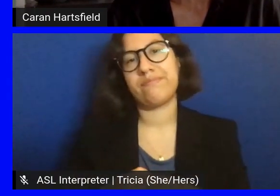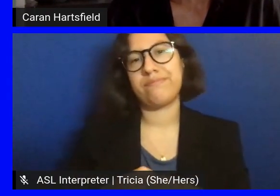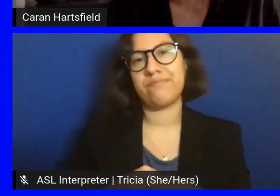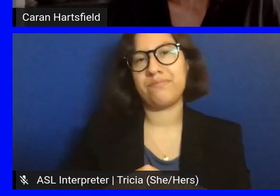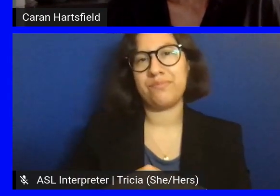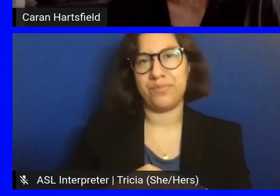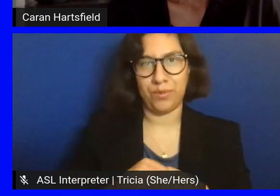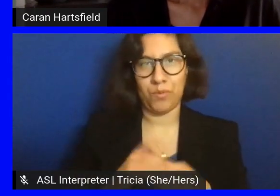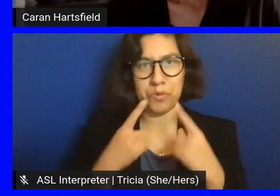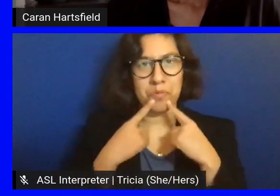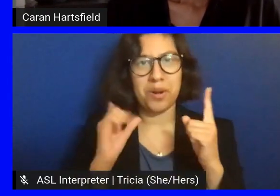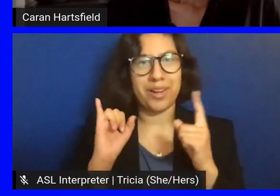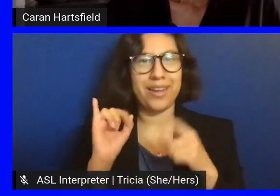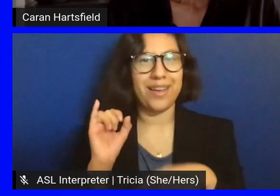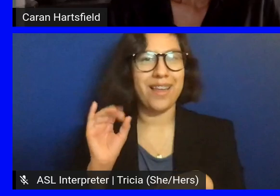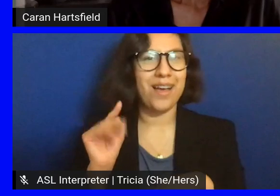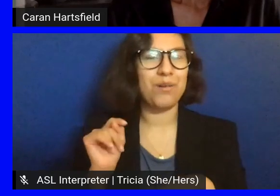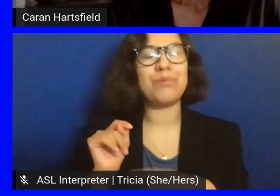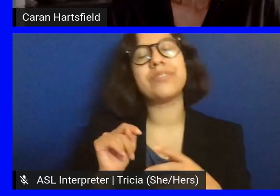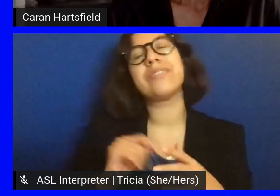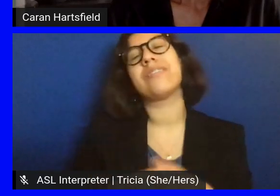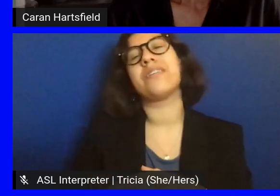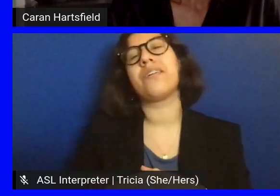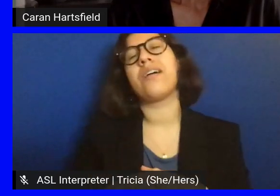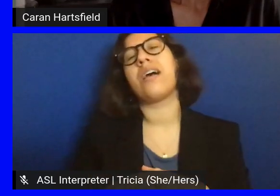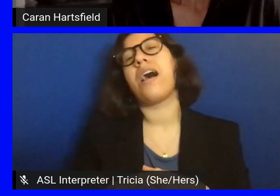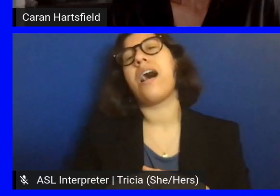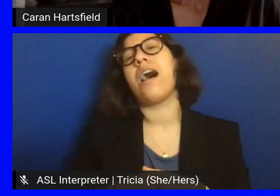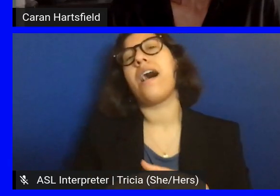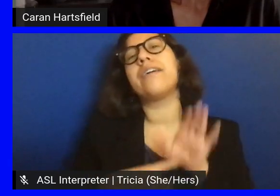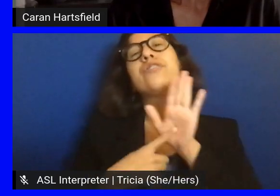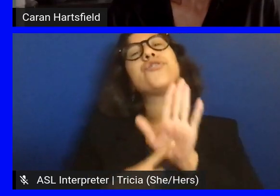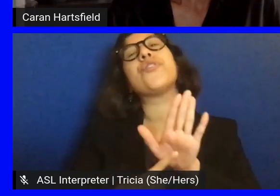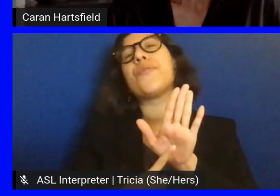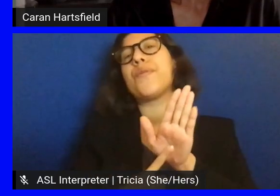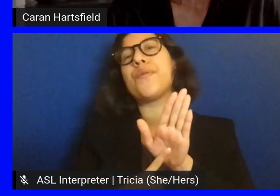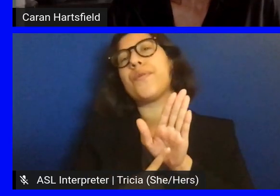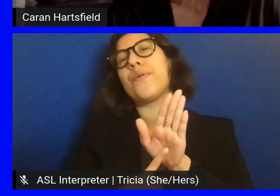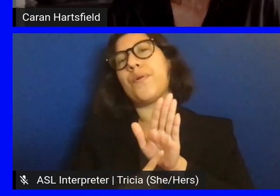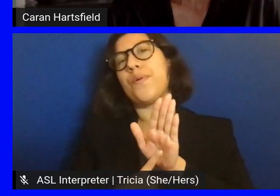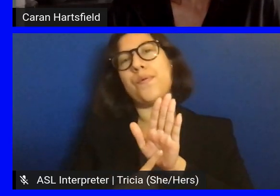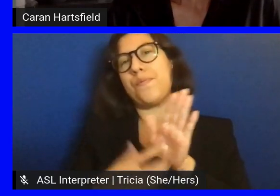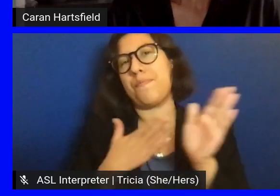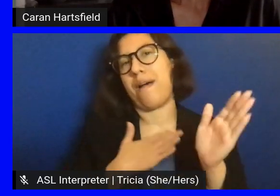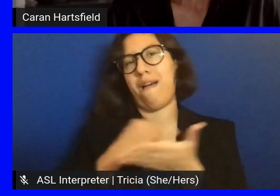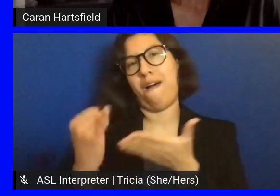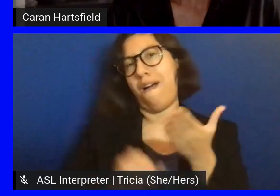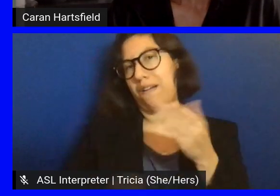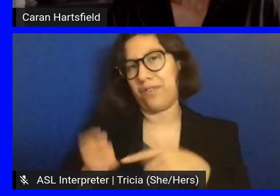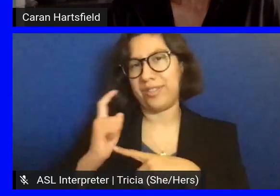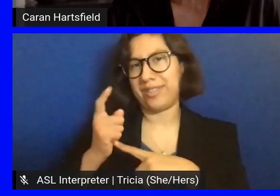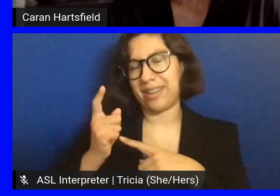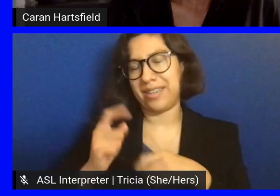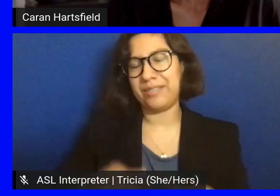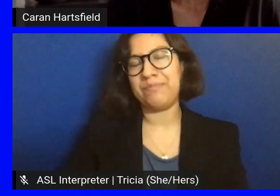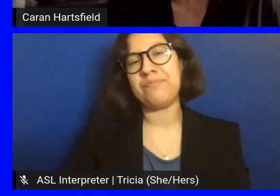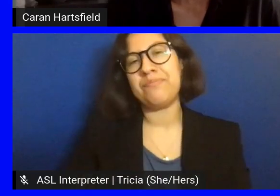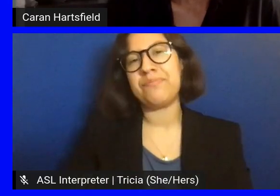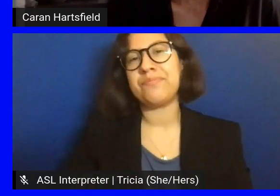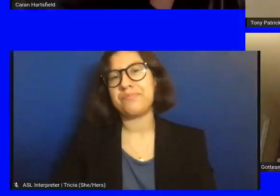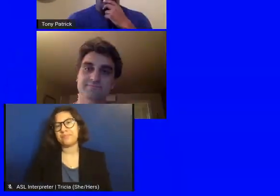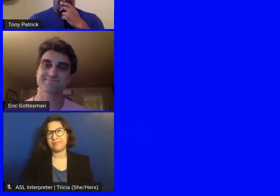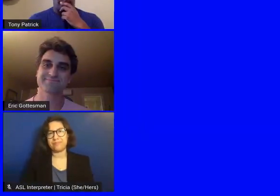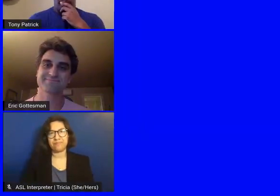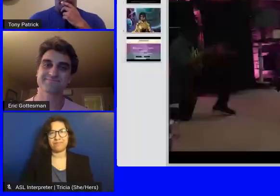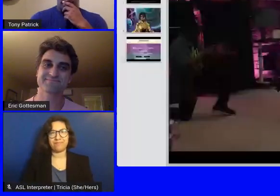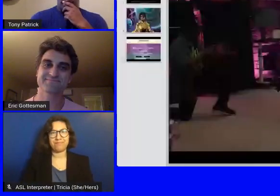We'll work this out. And just deal with my work for just a second. And I can do this